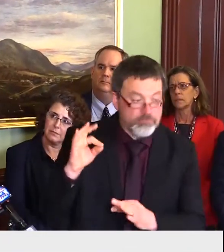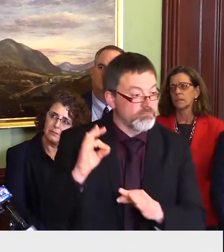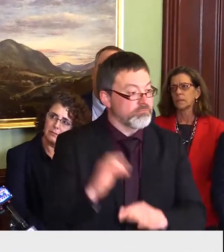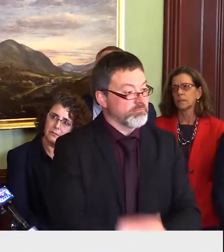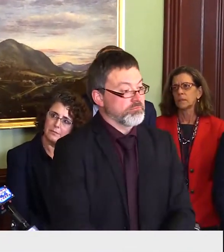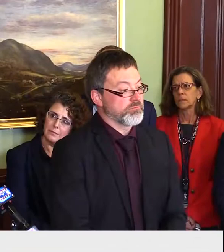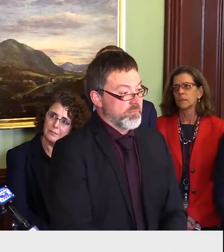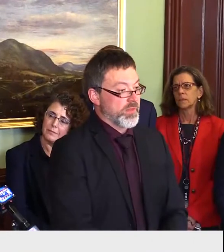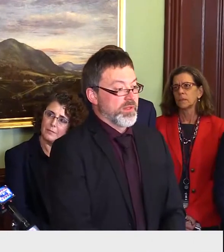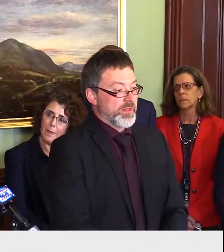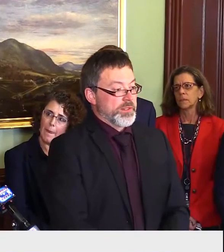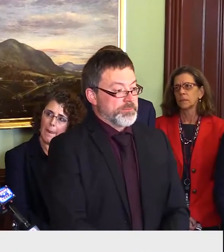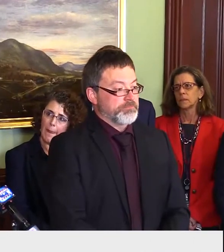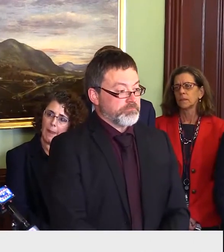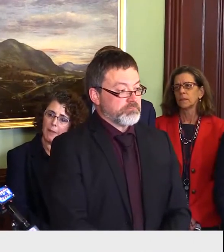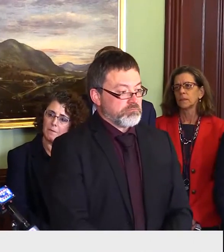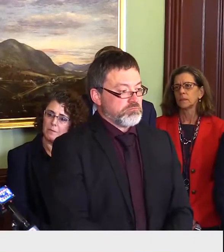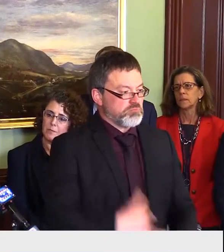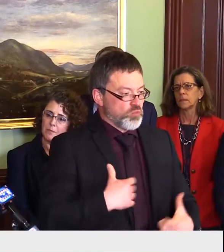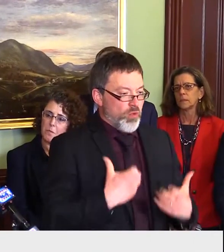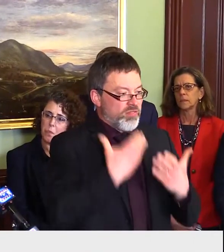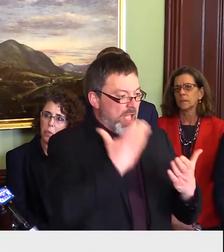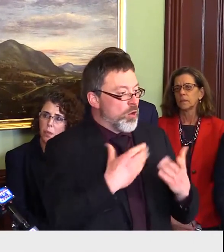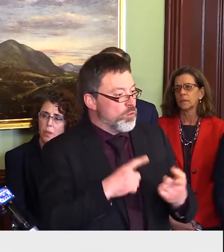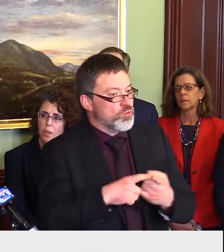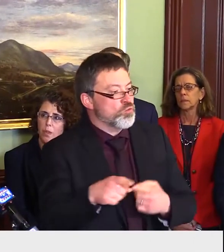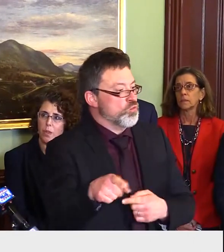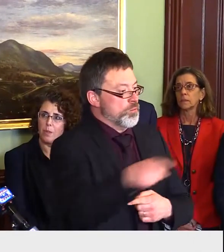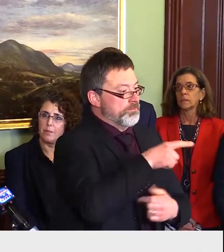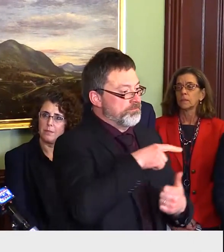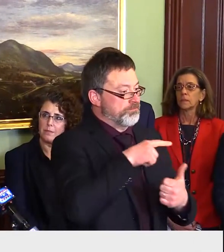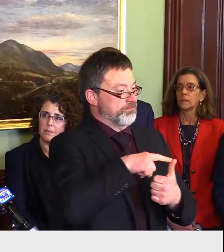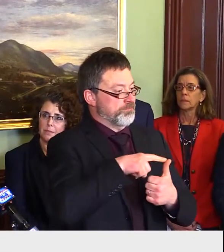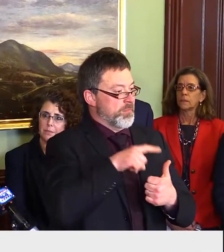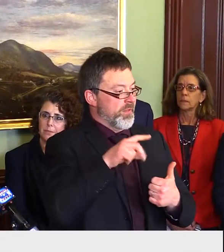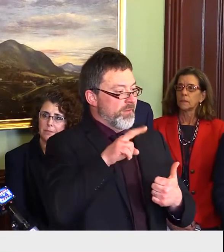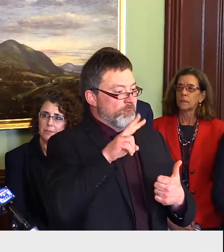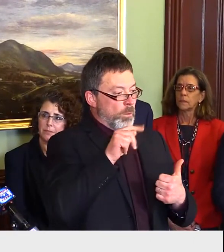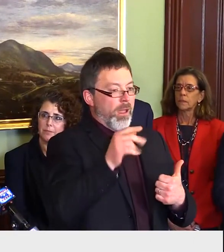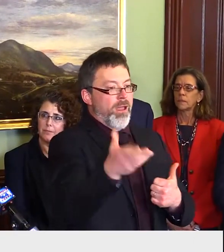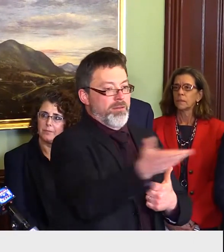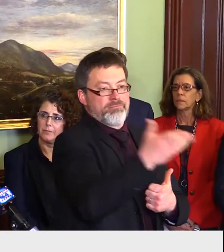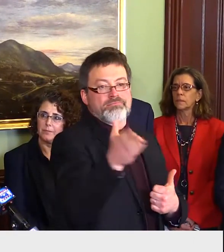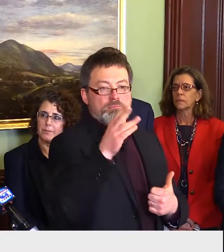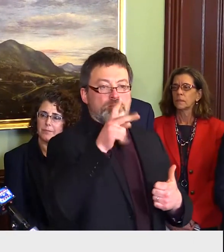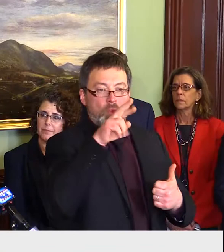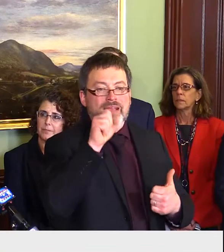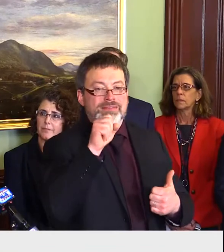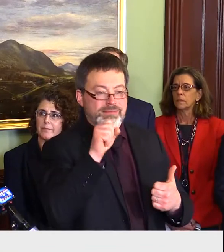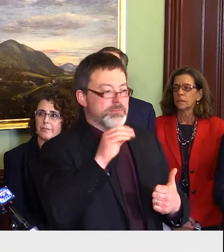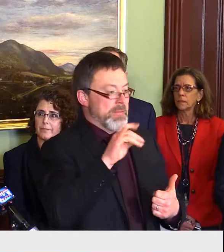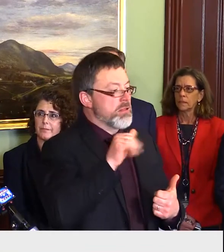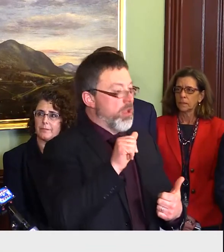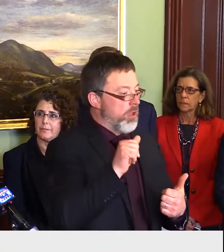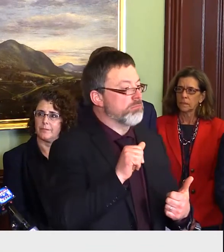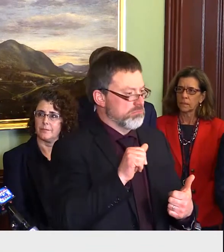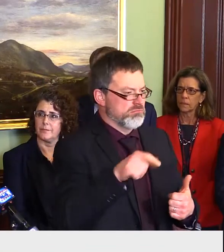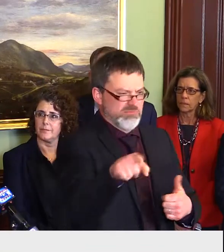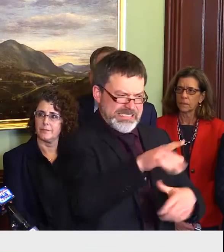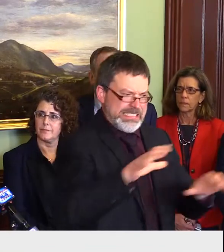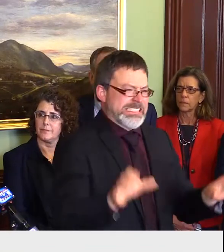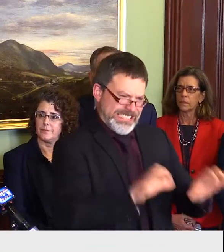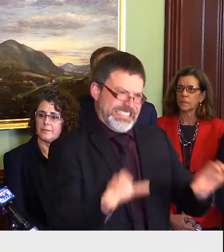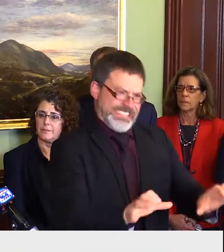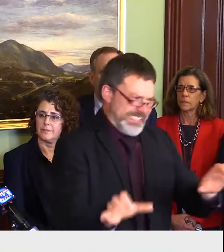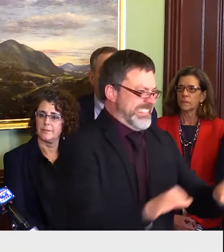And I also would like to thank the members of the Vermont media. In addition to your usual good work, you've been essential conduits